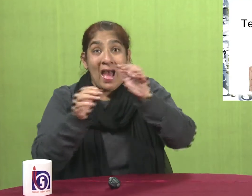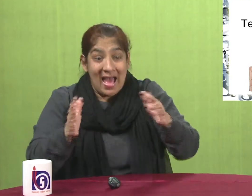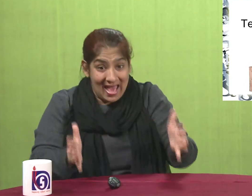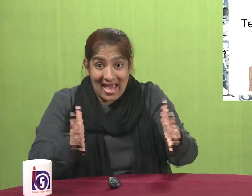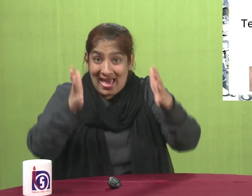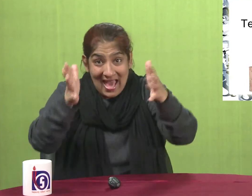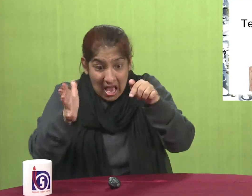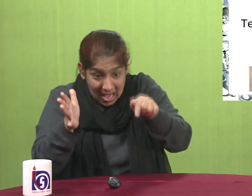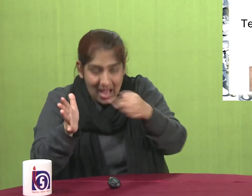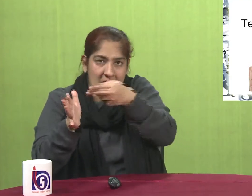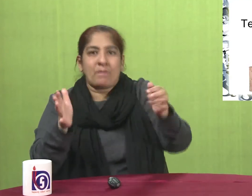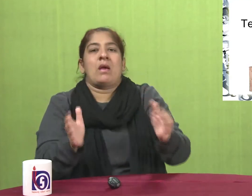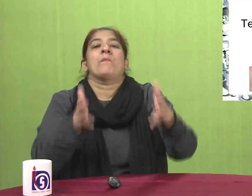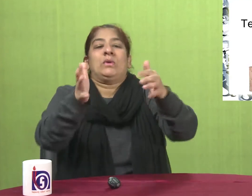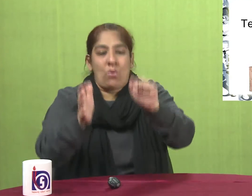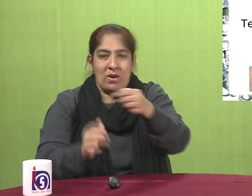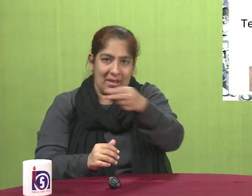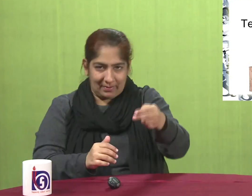parcel a product to them.